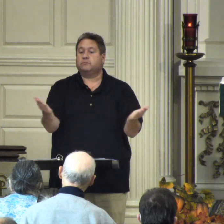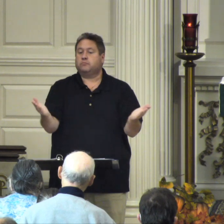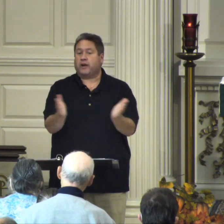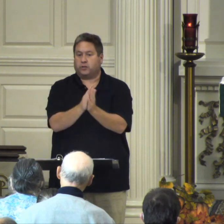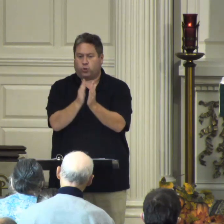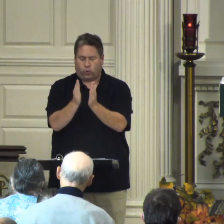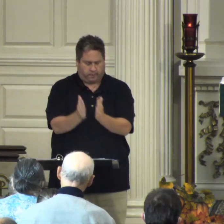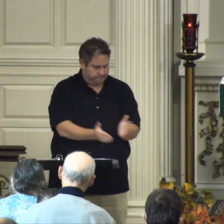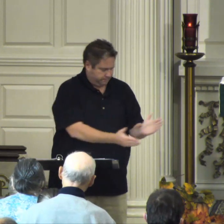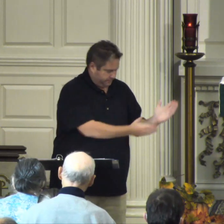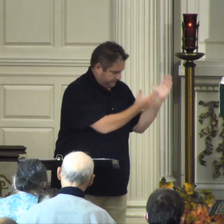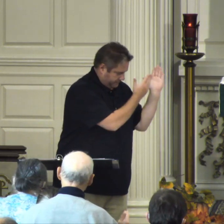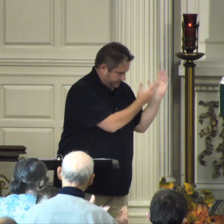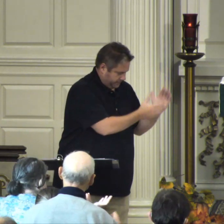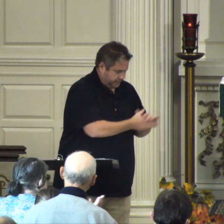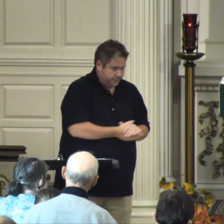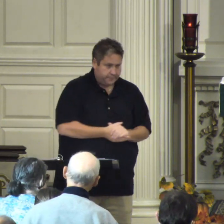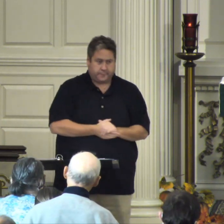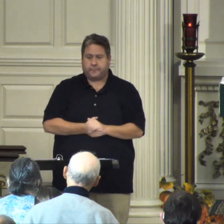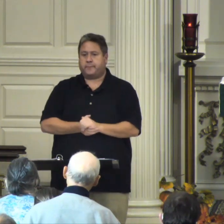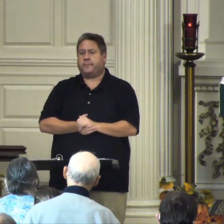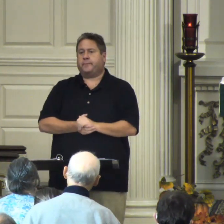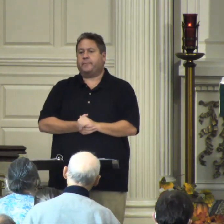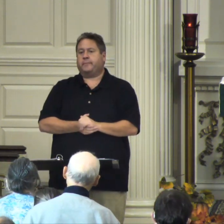we pray to the Lord.